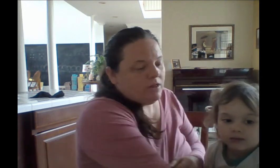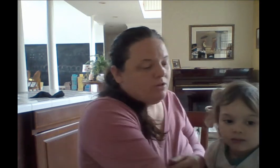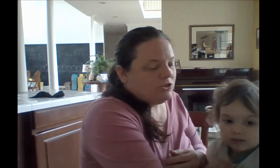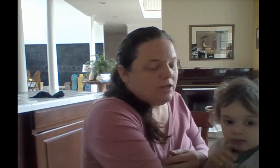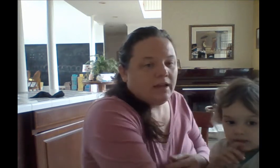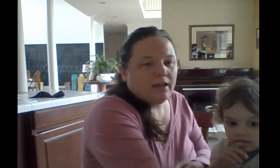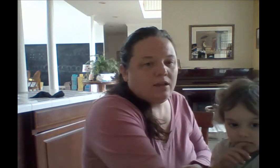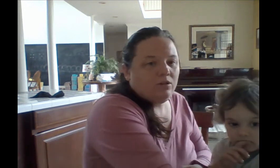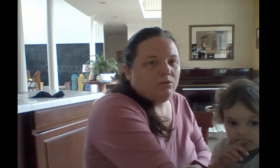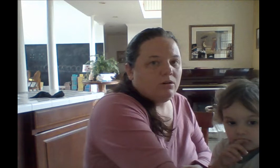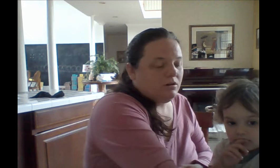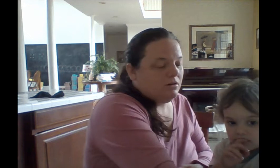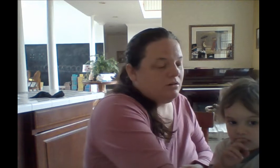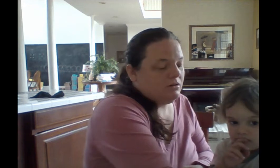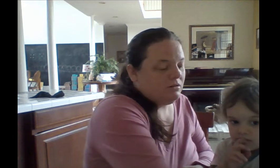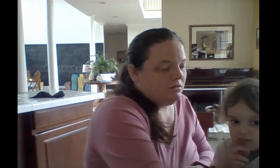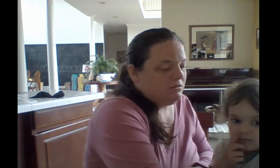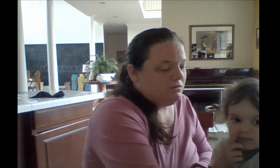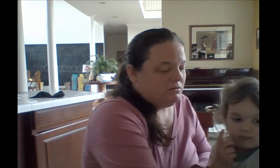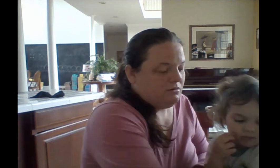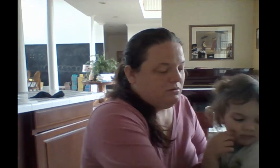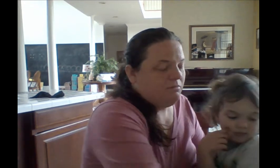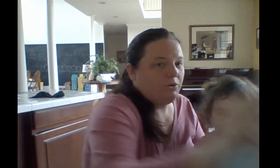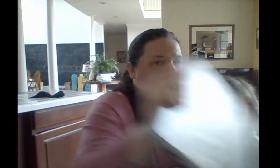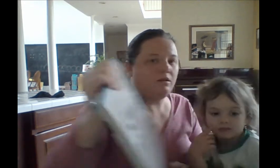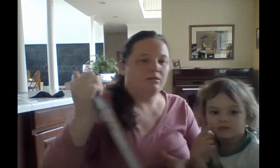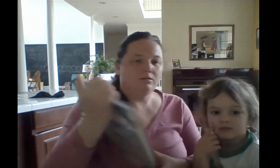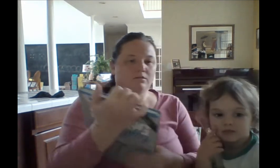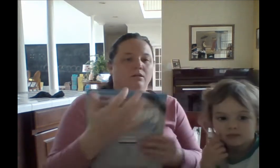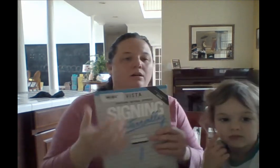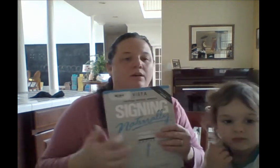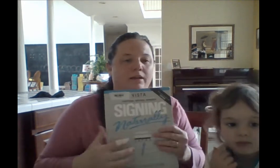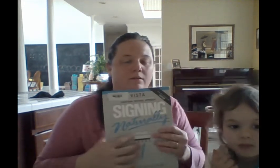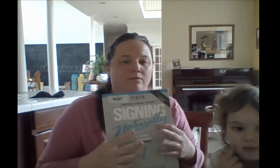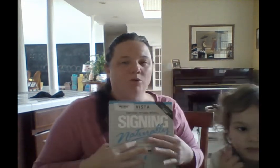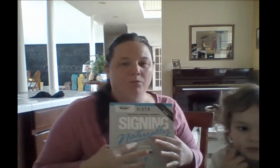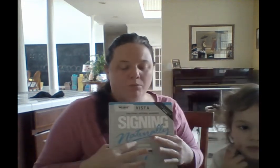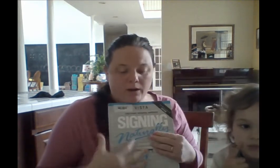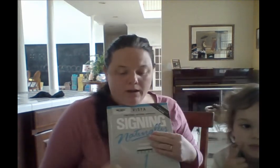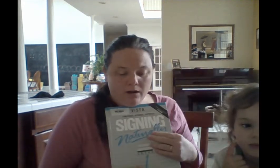you check your book. Okay, super important here.